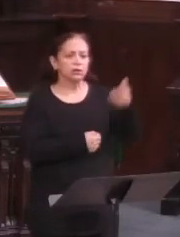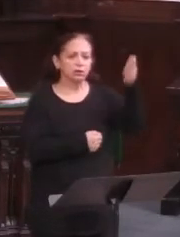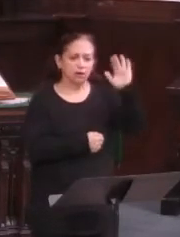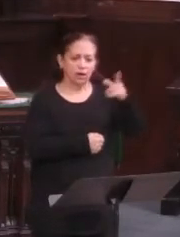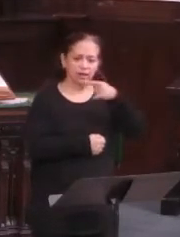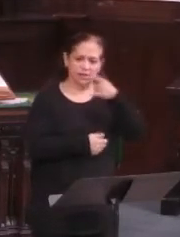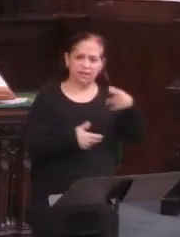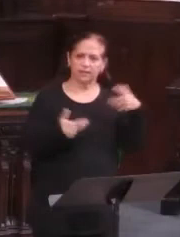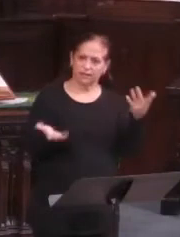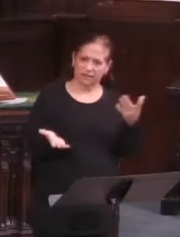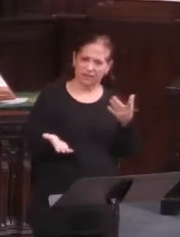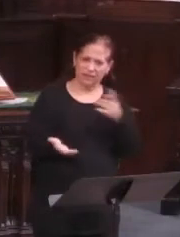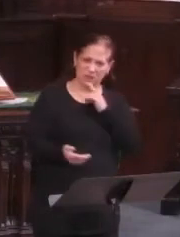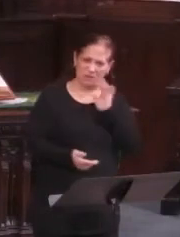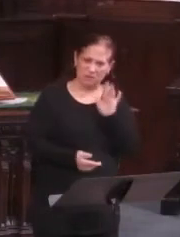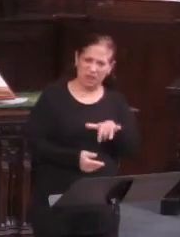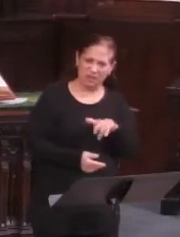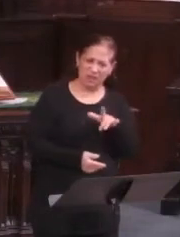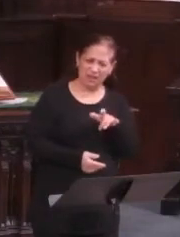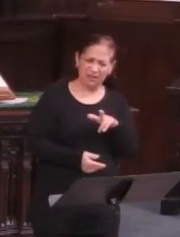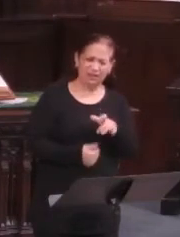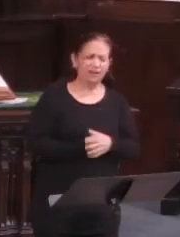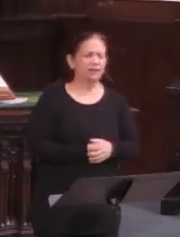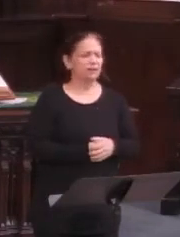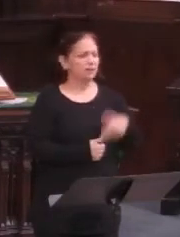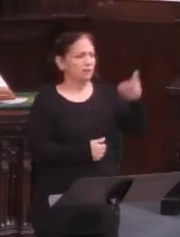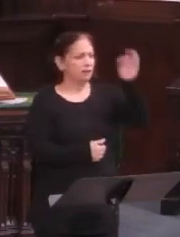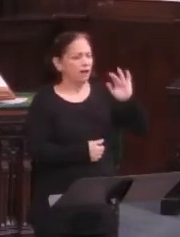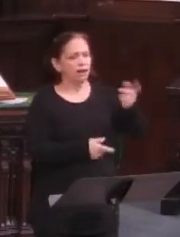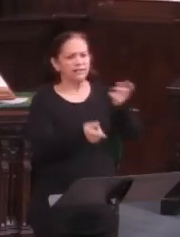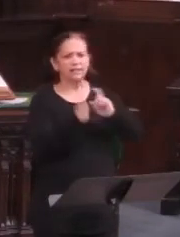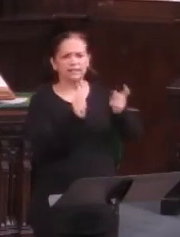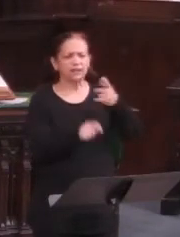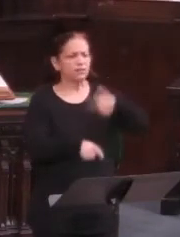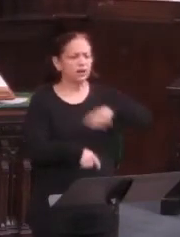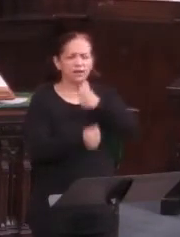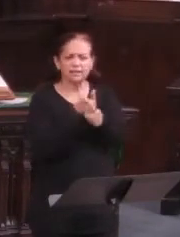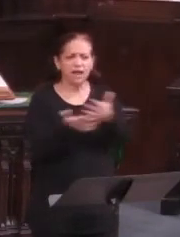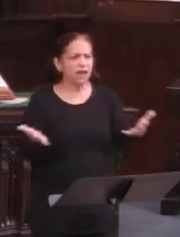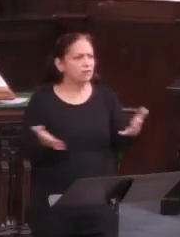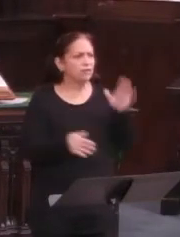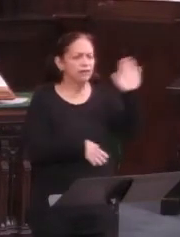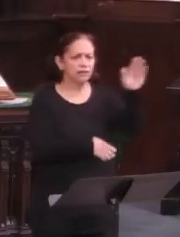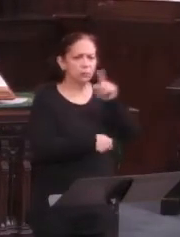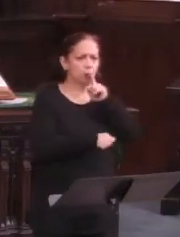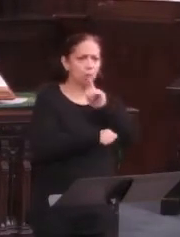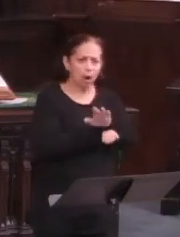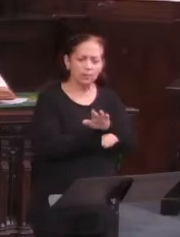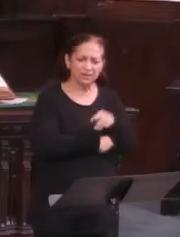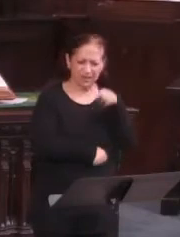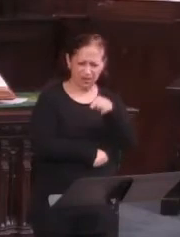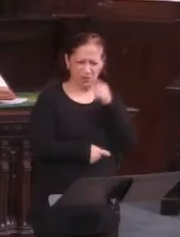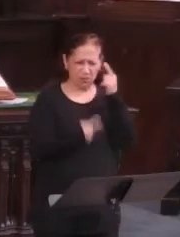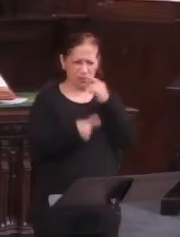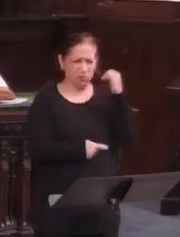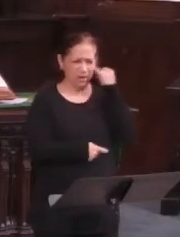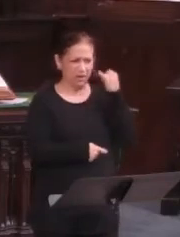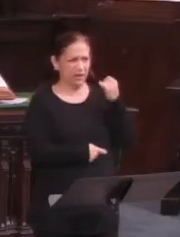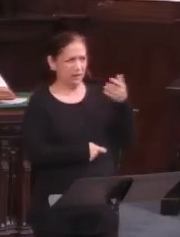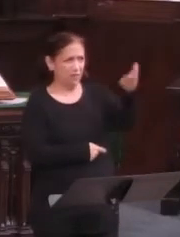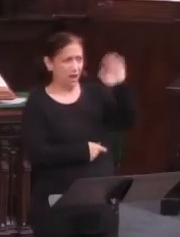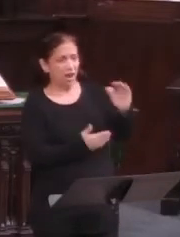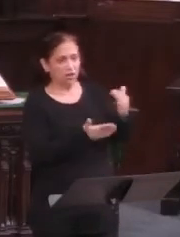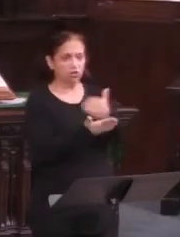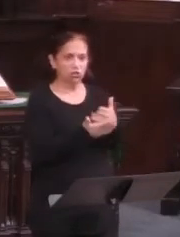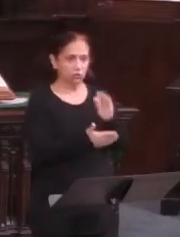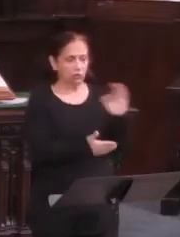rhetorically, "Seriously, people, God has given us everything God promised, and you're wondering if God